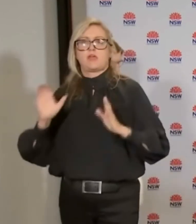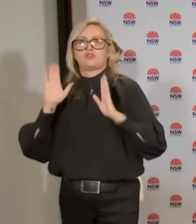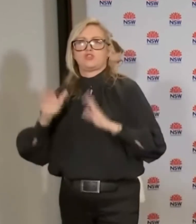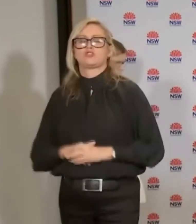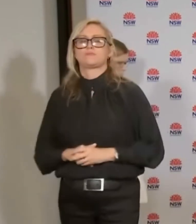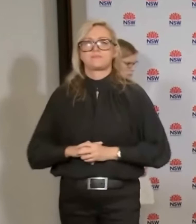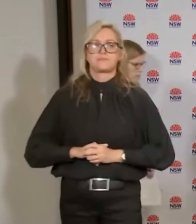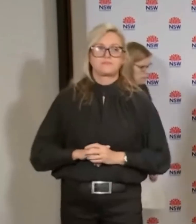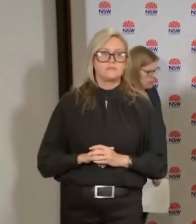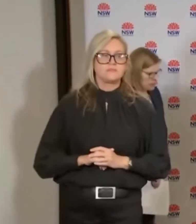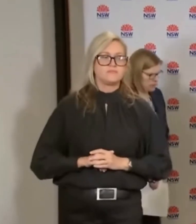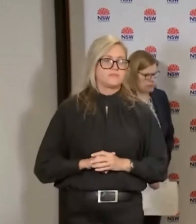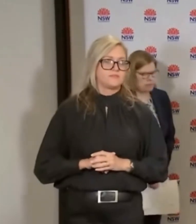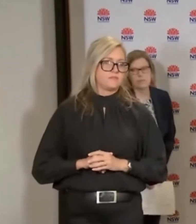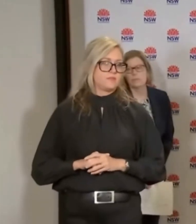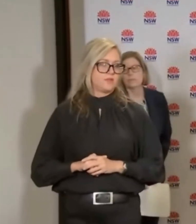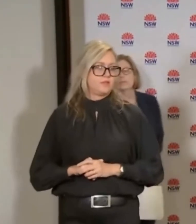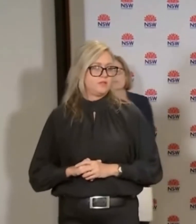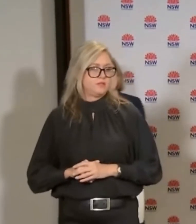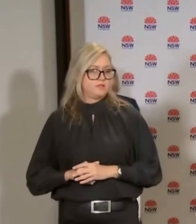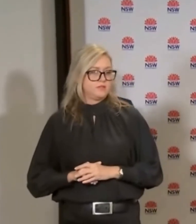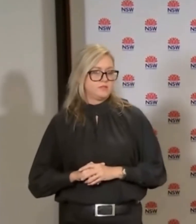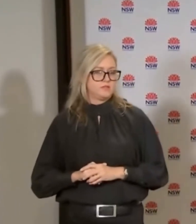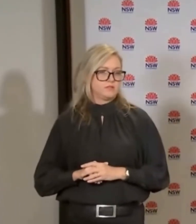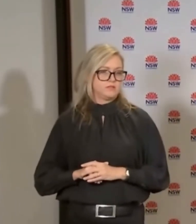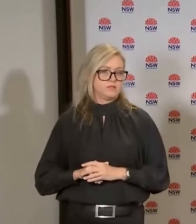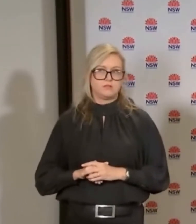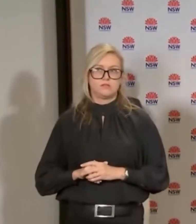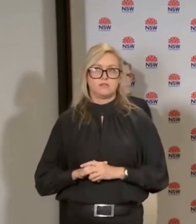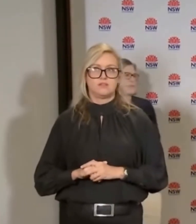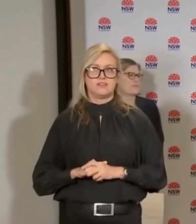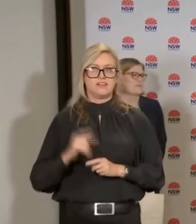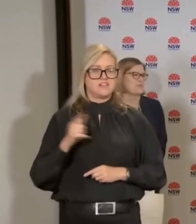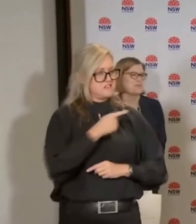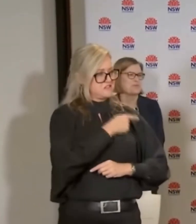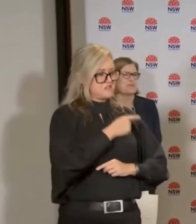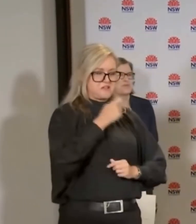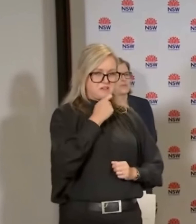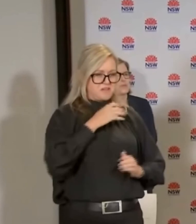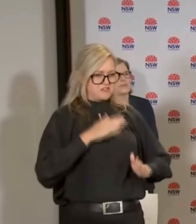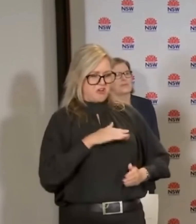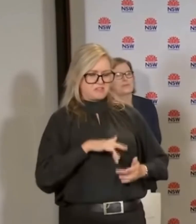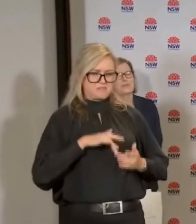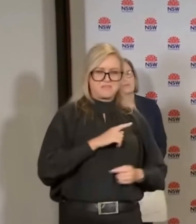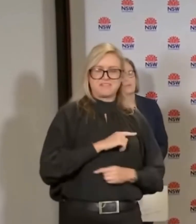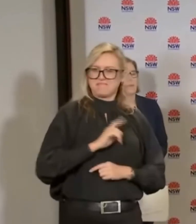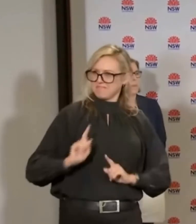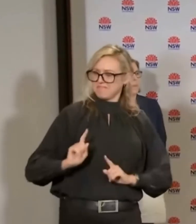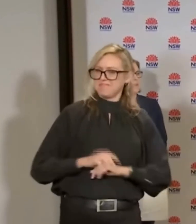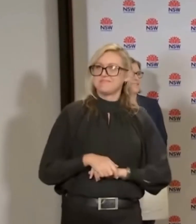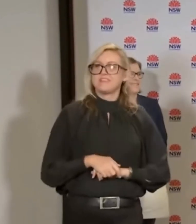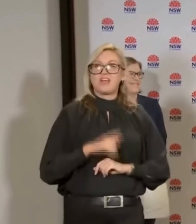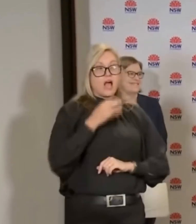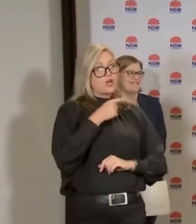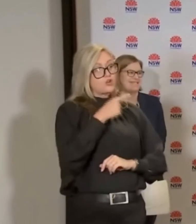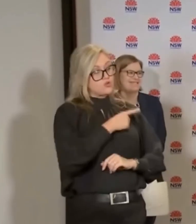know the Premier's quite diplomatic, you may less so, but are you happy with that? Are you happy with the information the federal government has